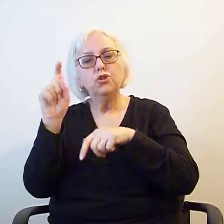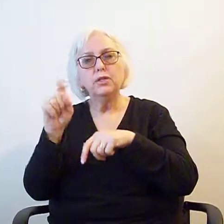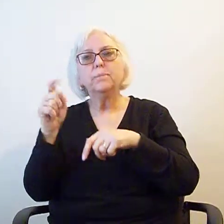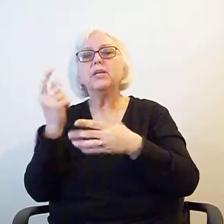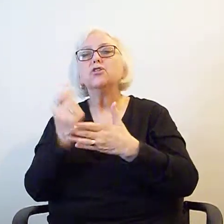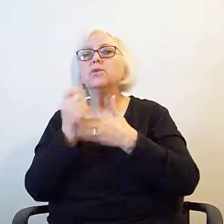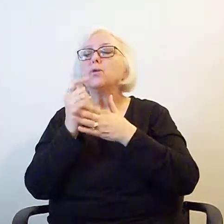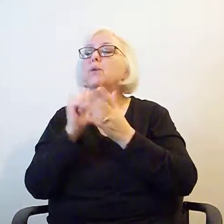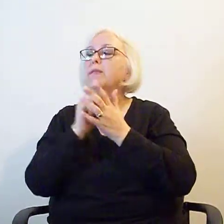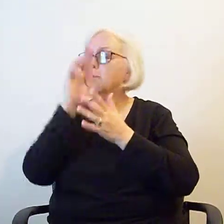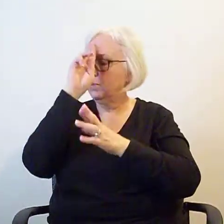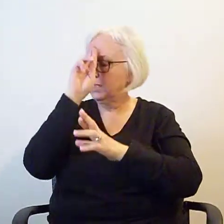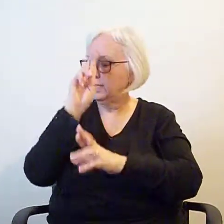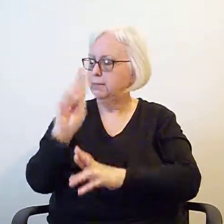with courtesy and respect.